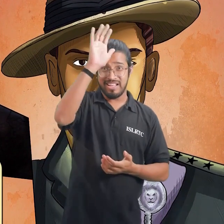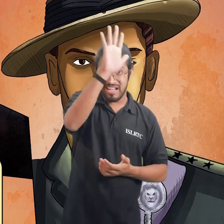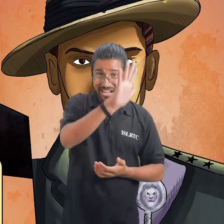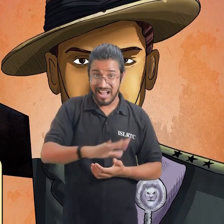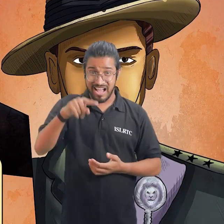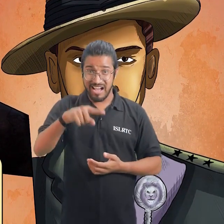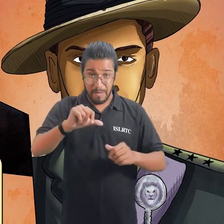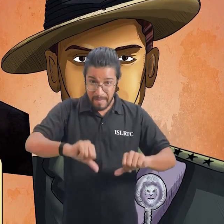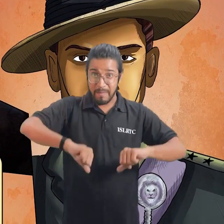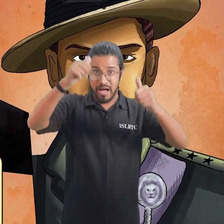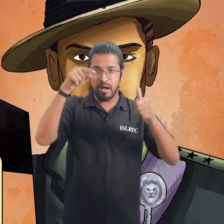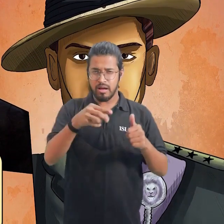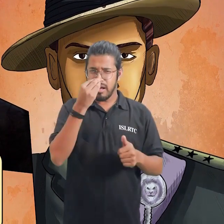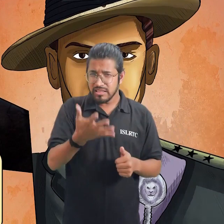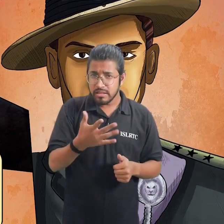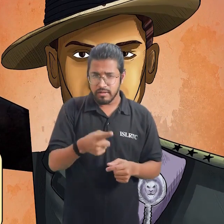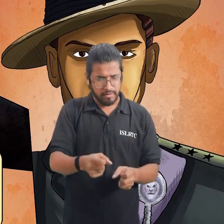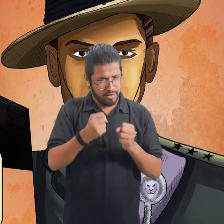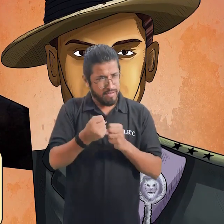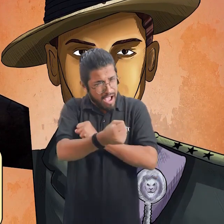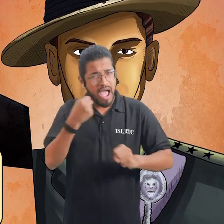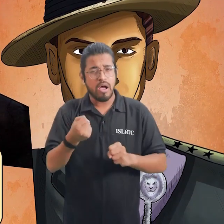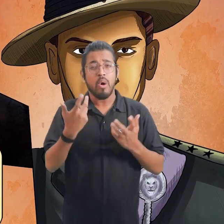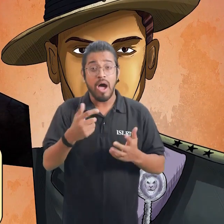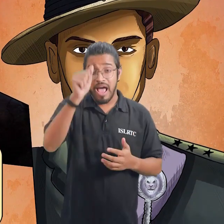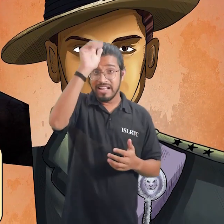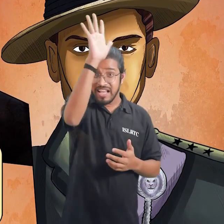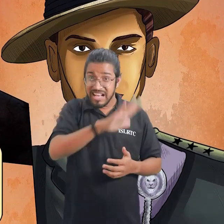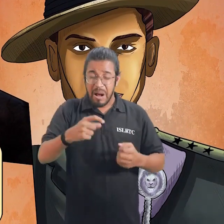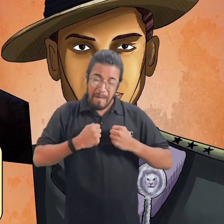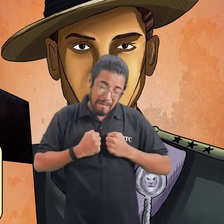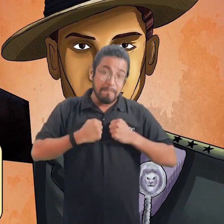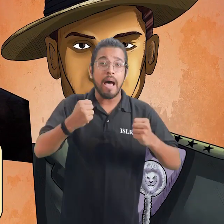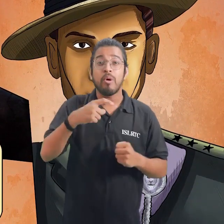But victory came at a very heavy price. India